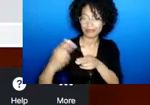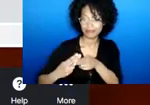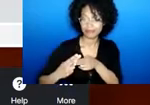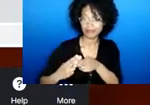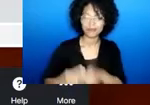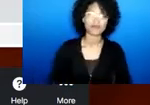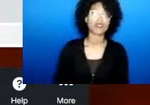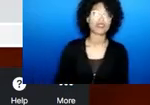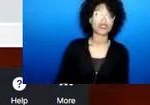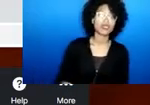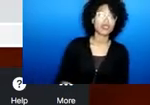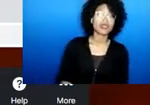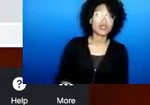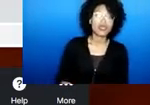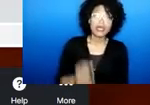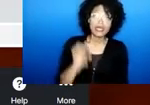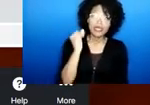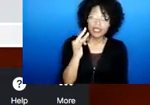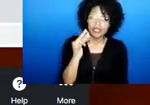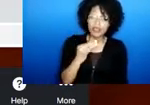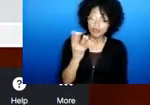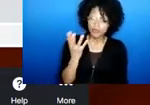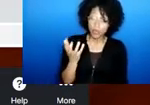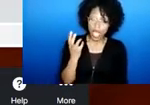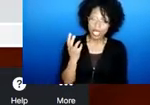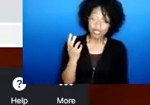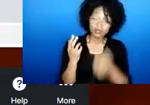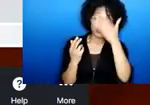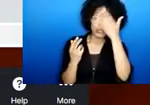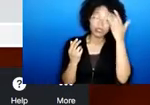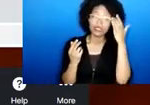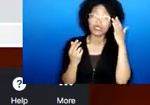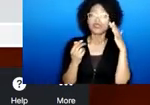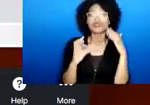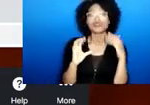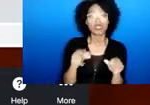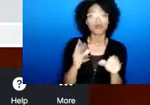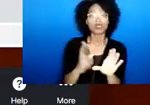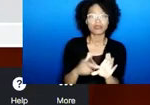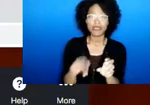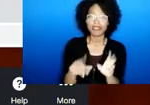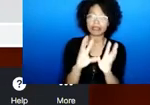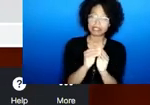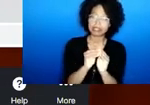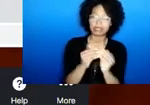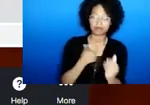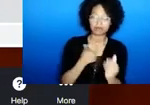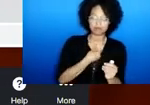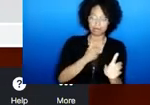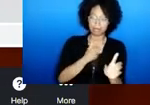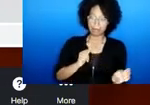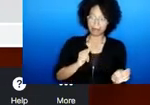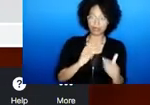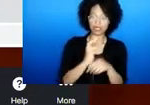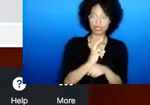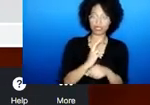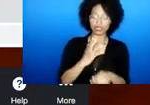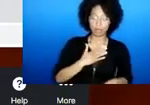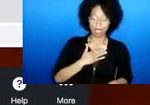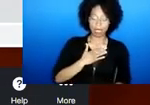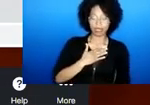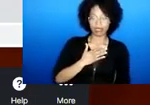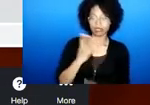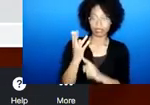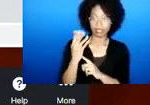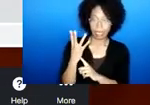If you would like to go and participate in the session as an attendee by turning on your microphone and